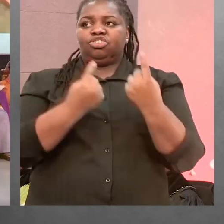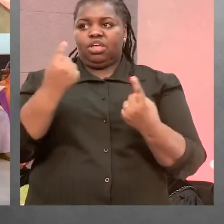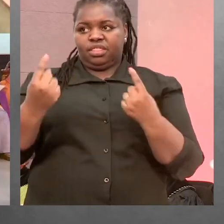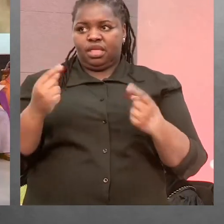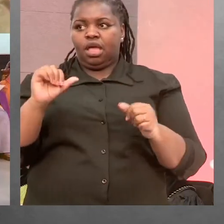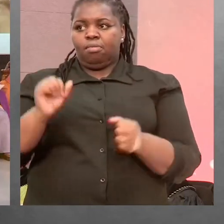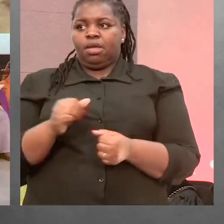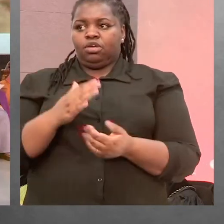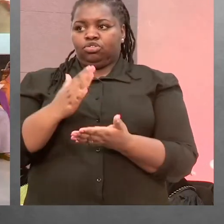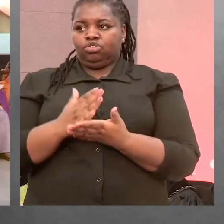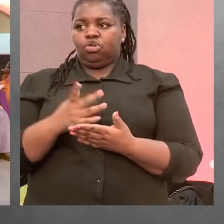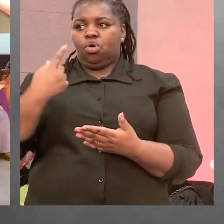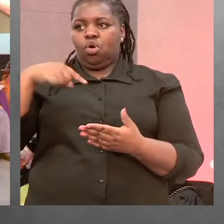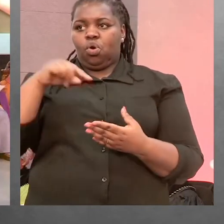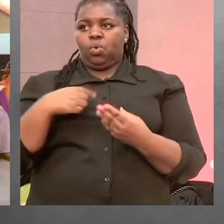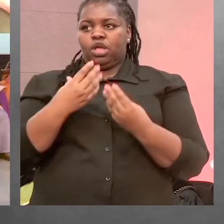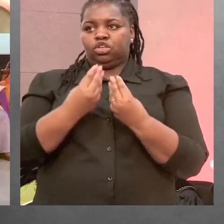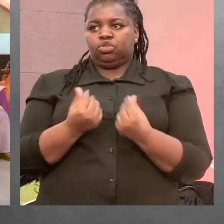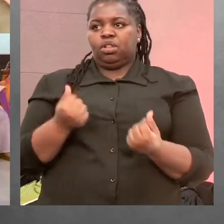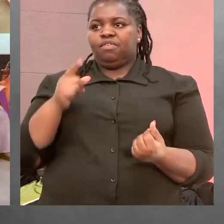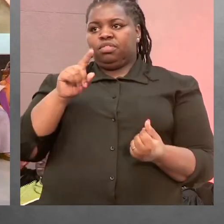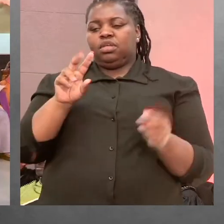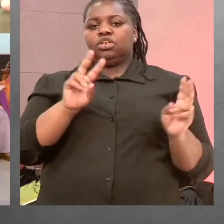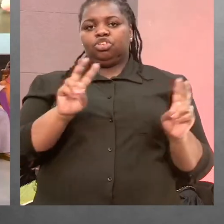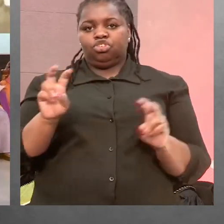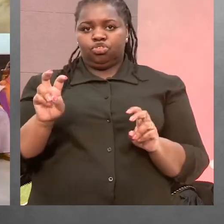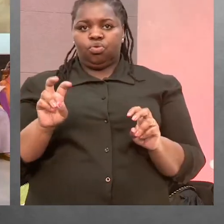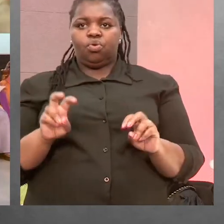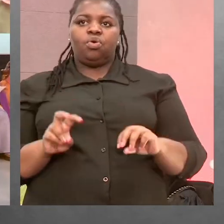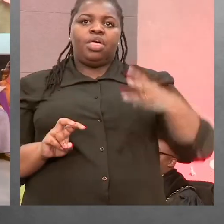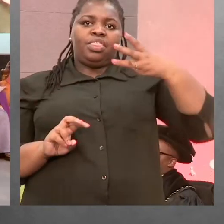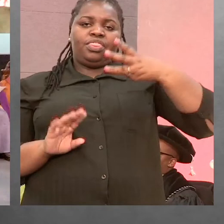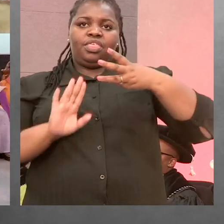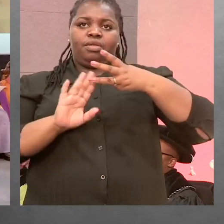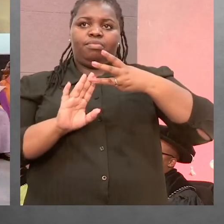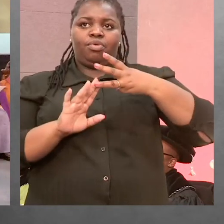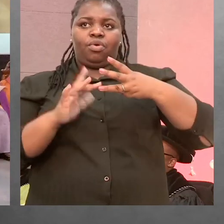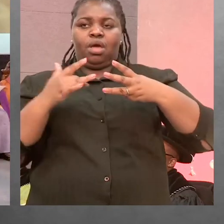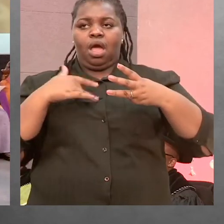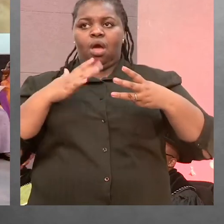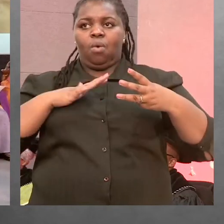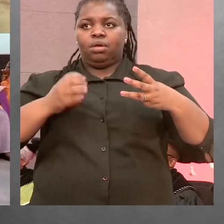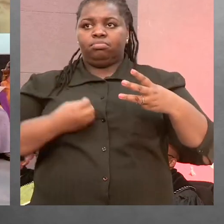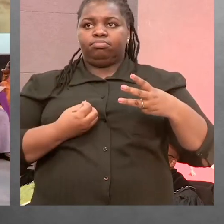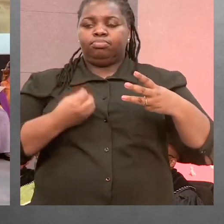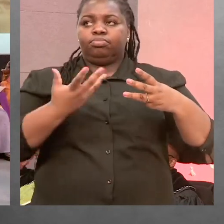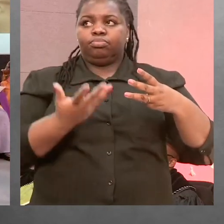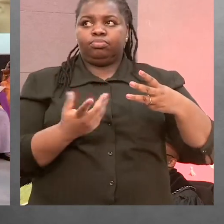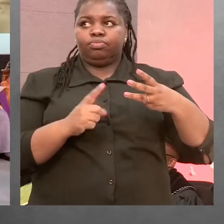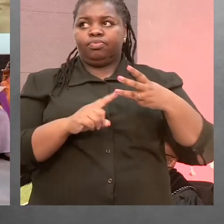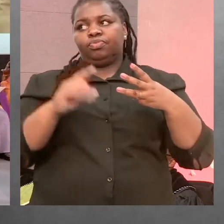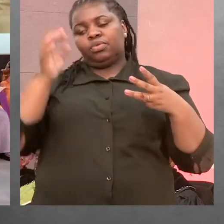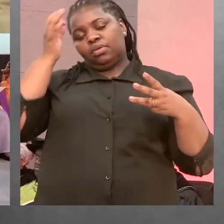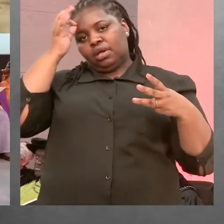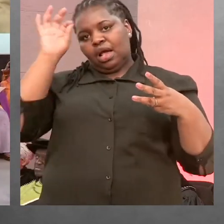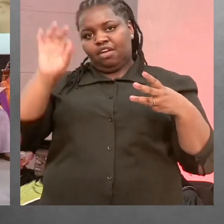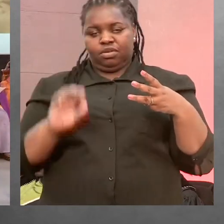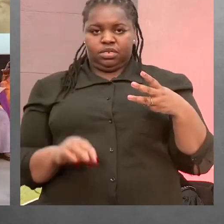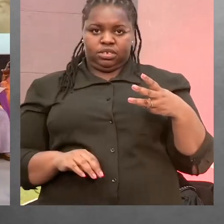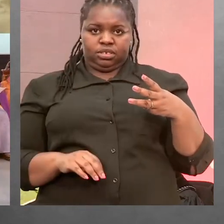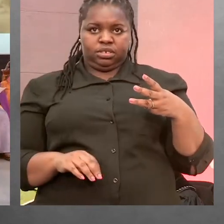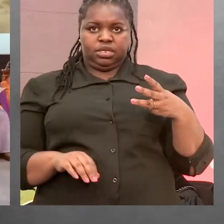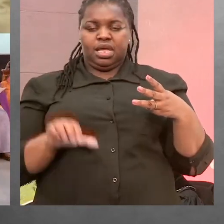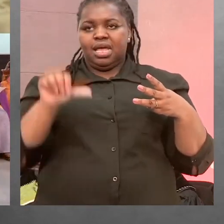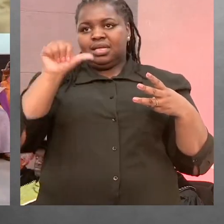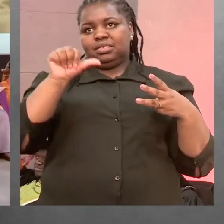in making sure that we deal with this devil? The third point I wish to express is a point of governance. About